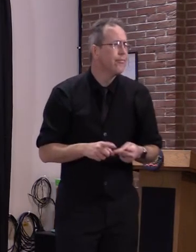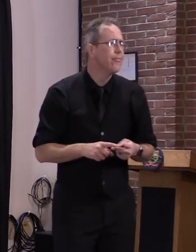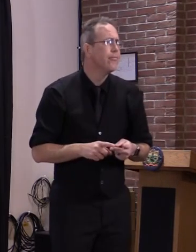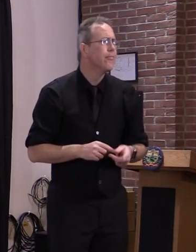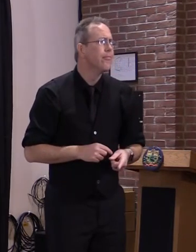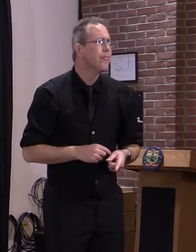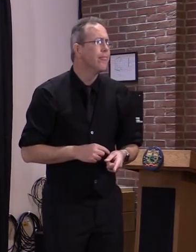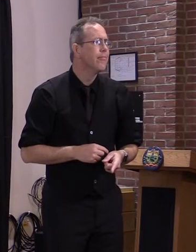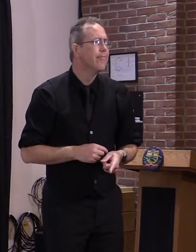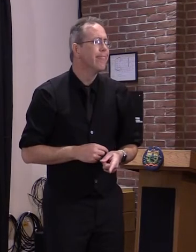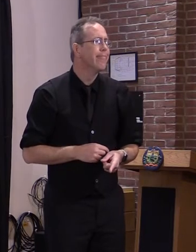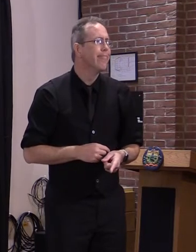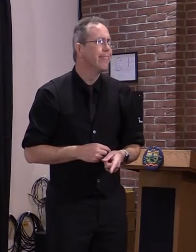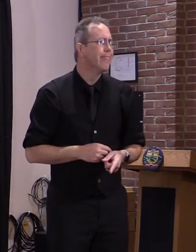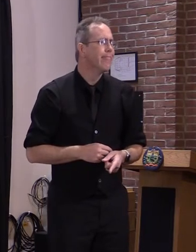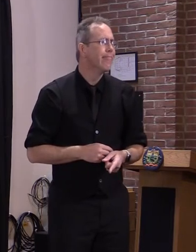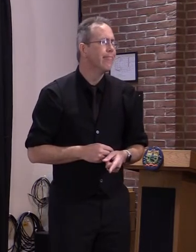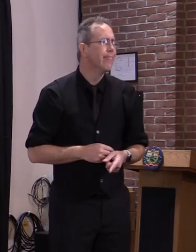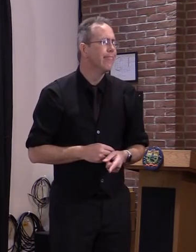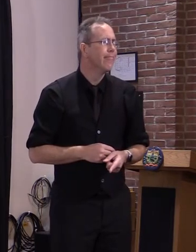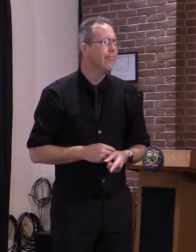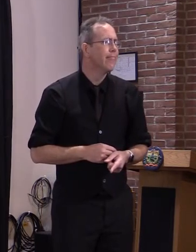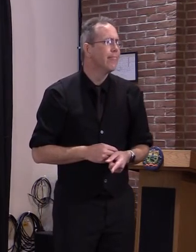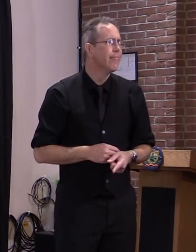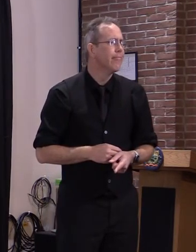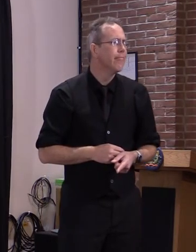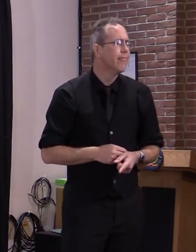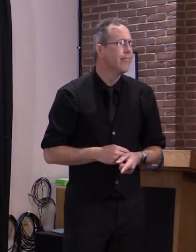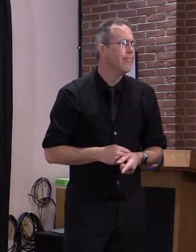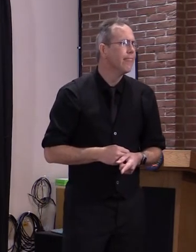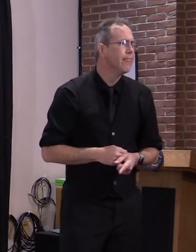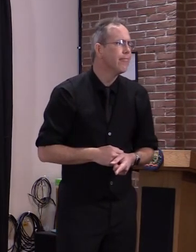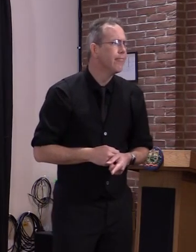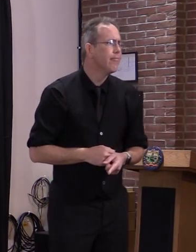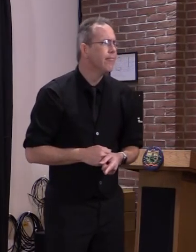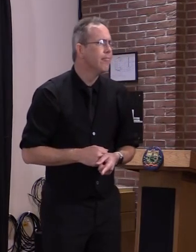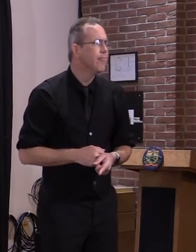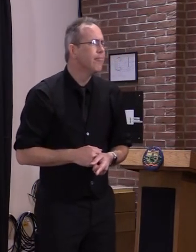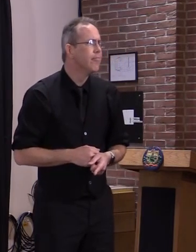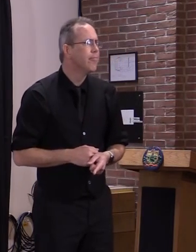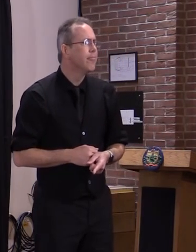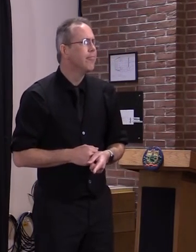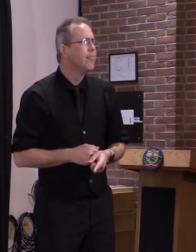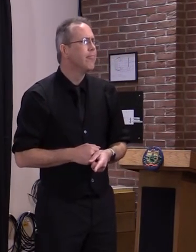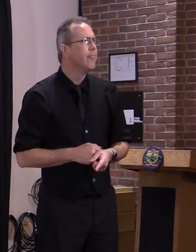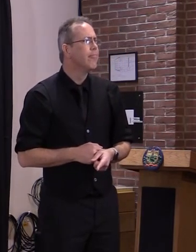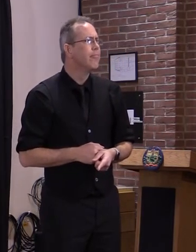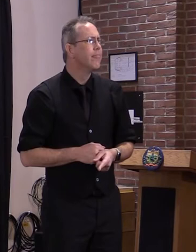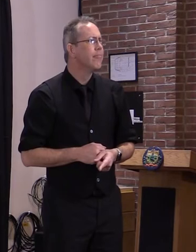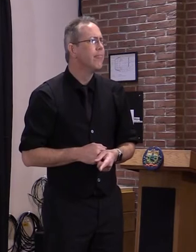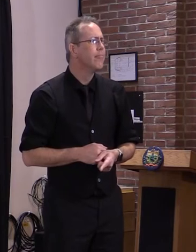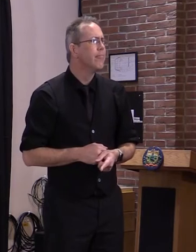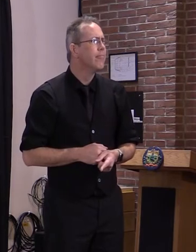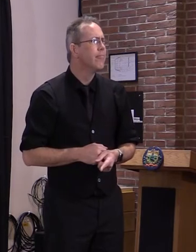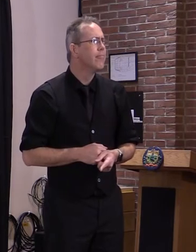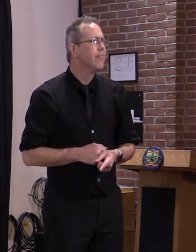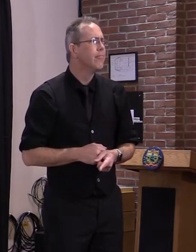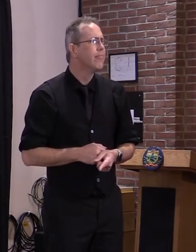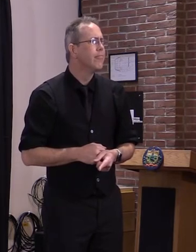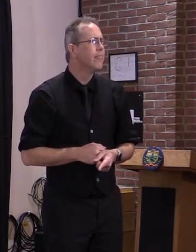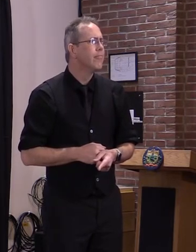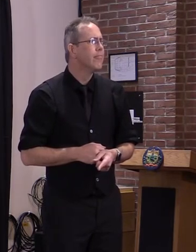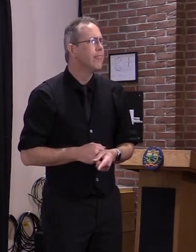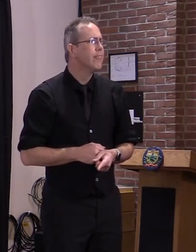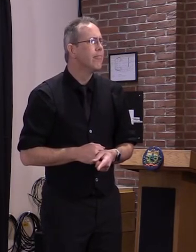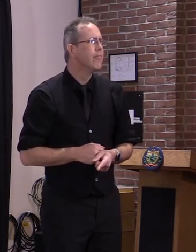in all levels of government. Your administration over the years has done a number of